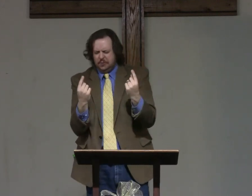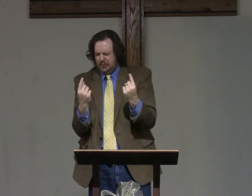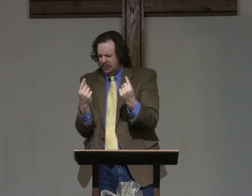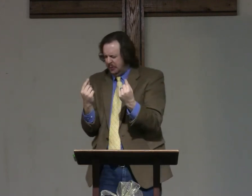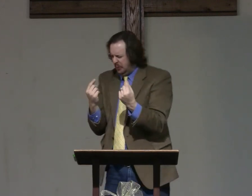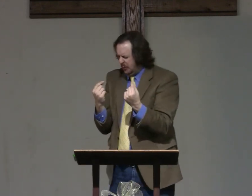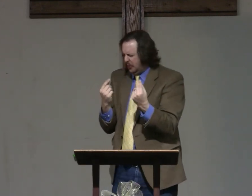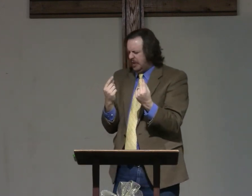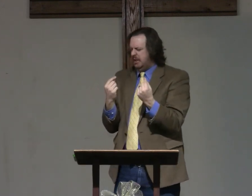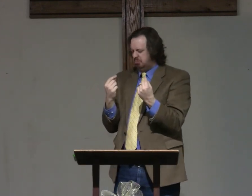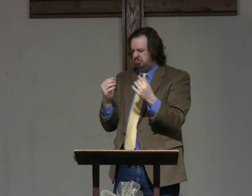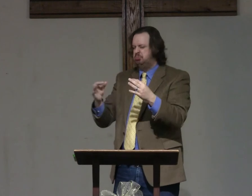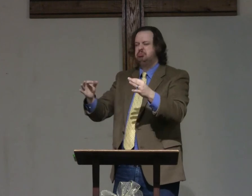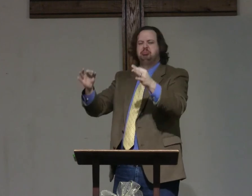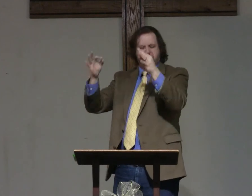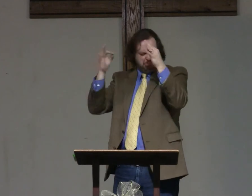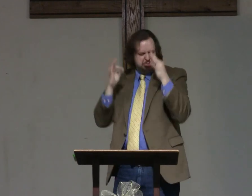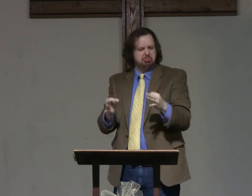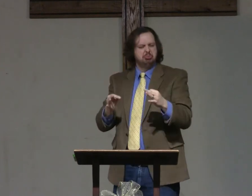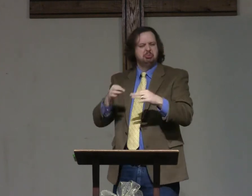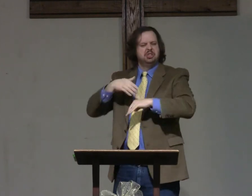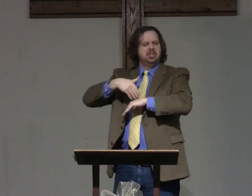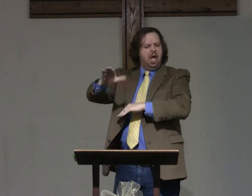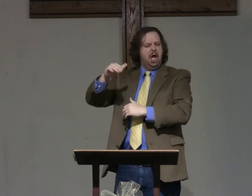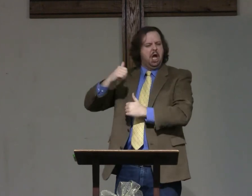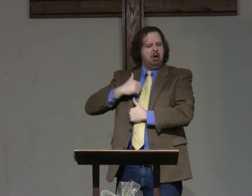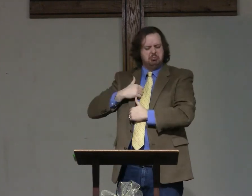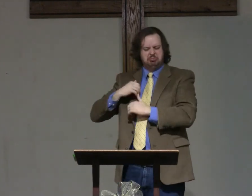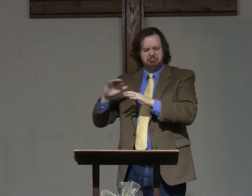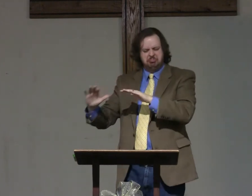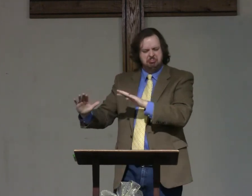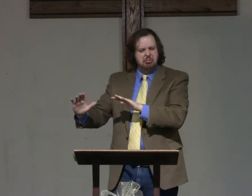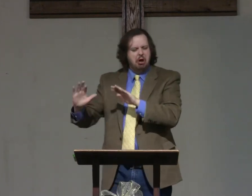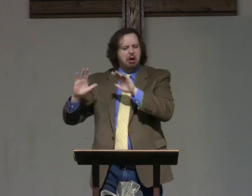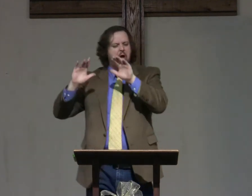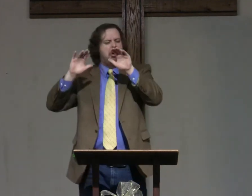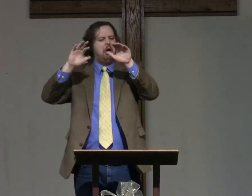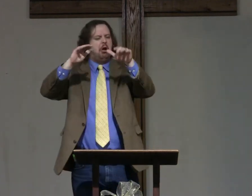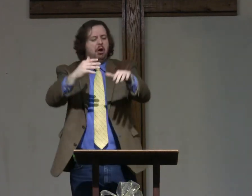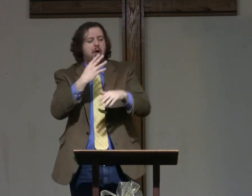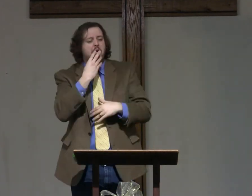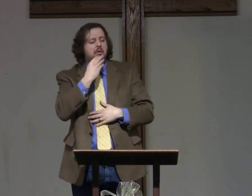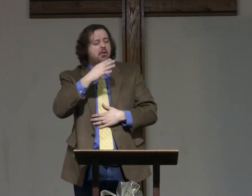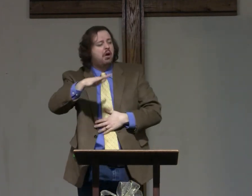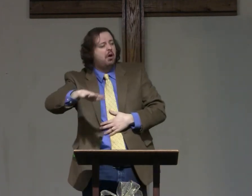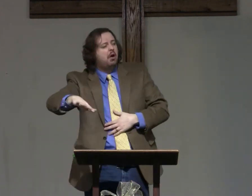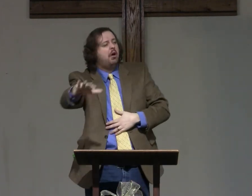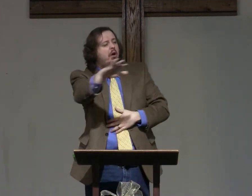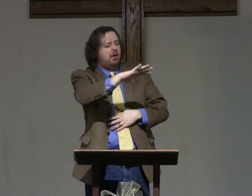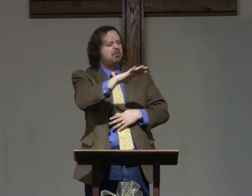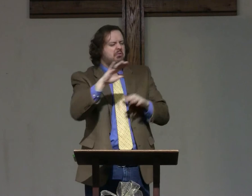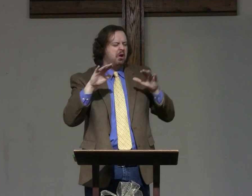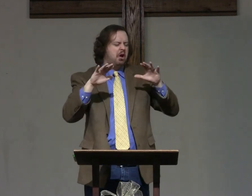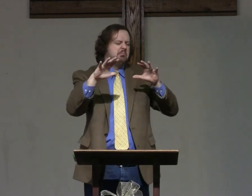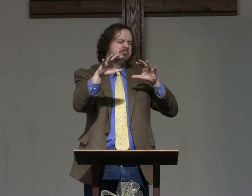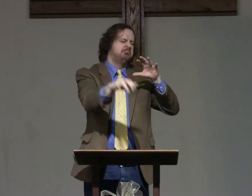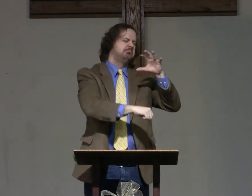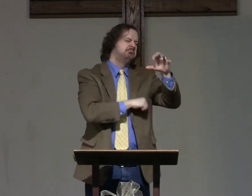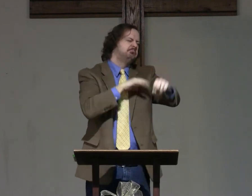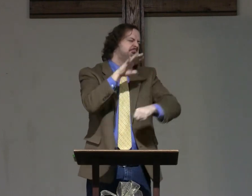them. And so he decided to send the soldiers out